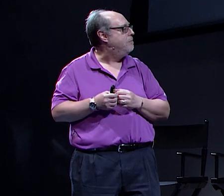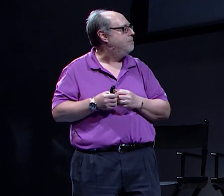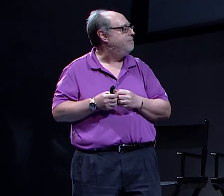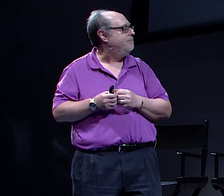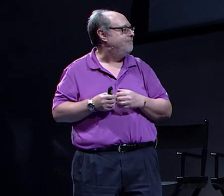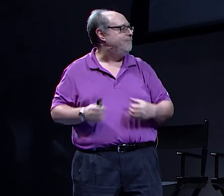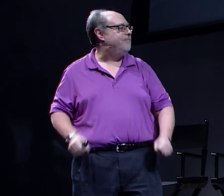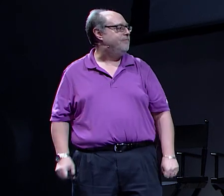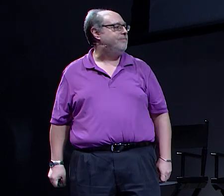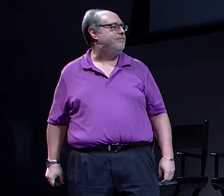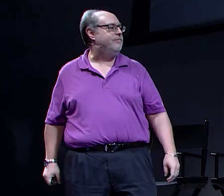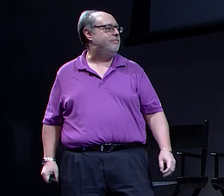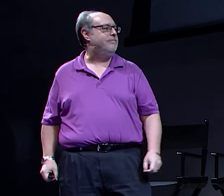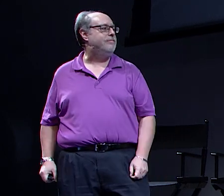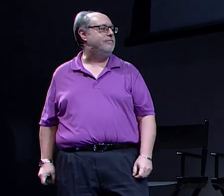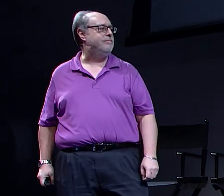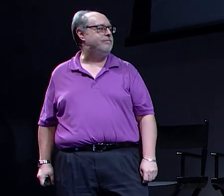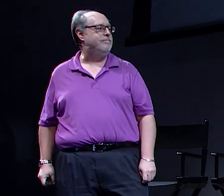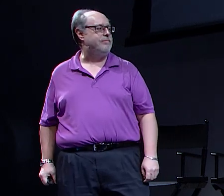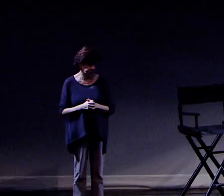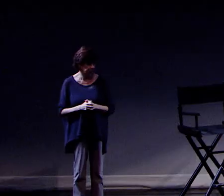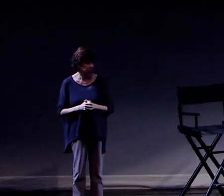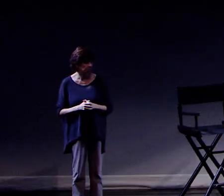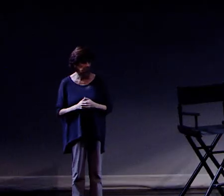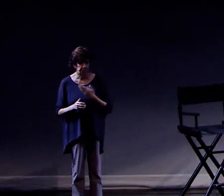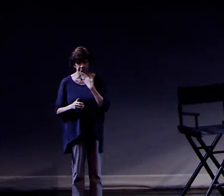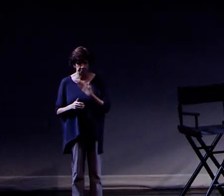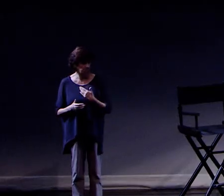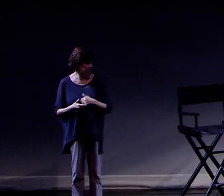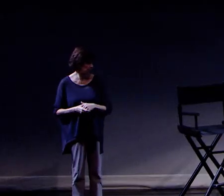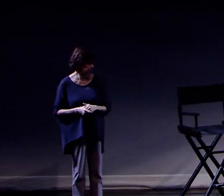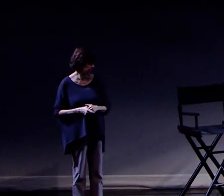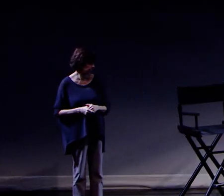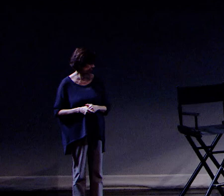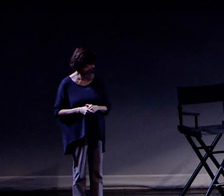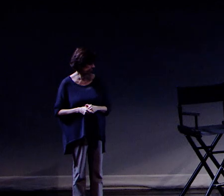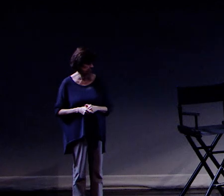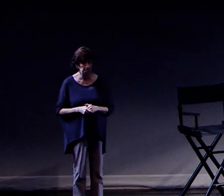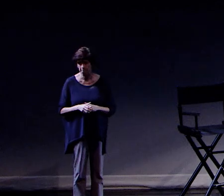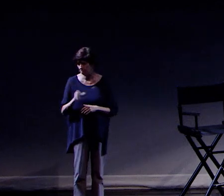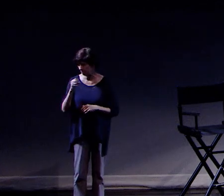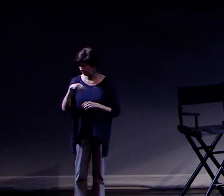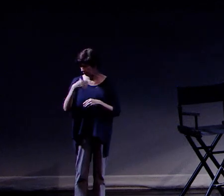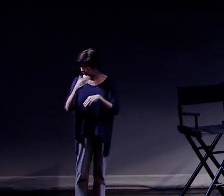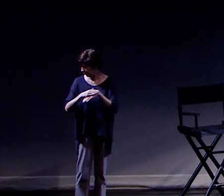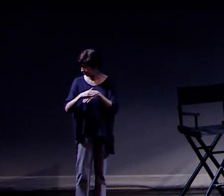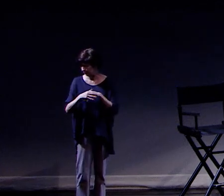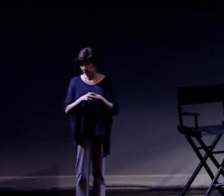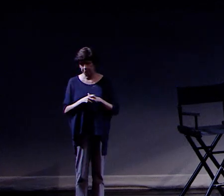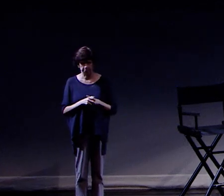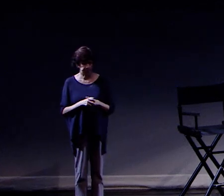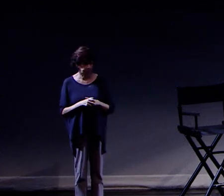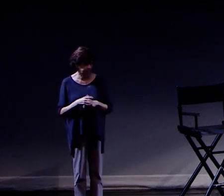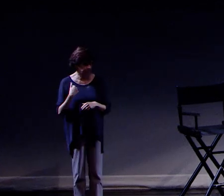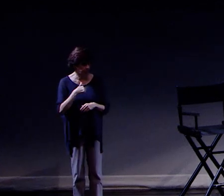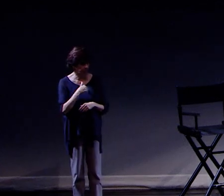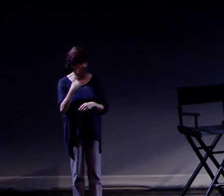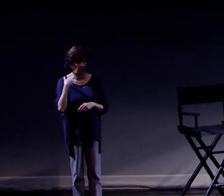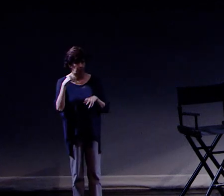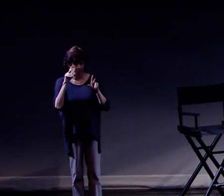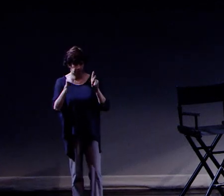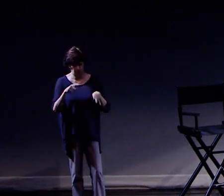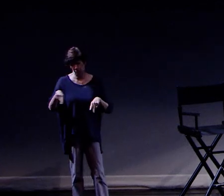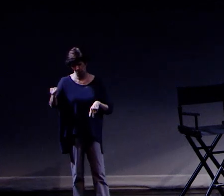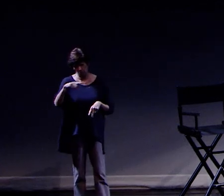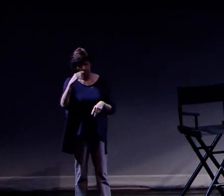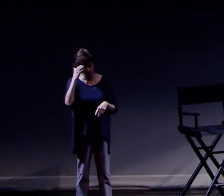time to come. Right. Okay. All right. Thank cool. you very much. Thanks. So next up, we have somebody you all